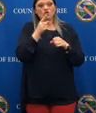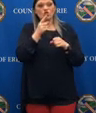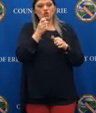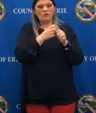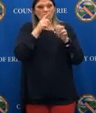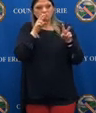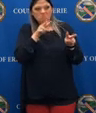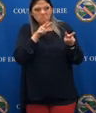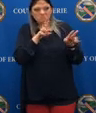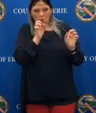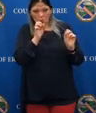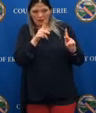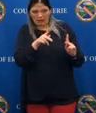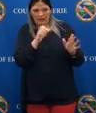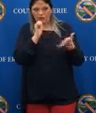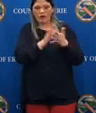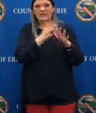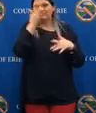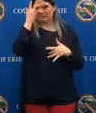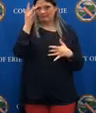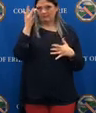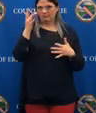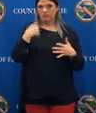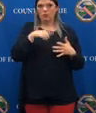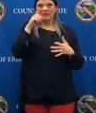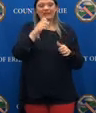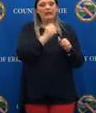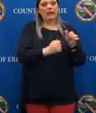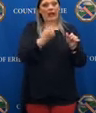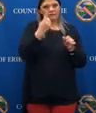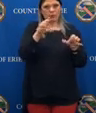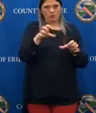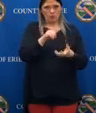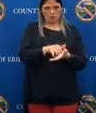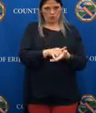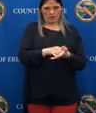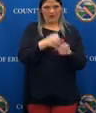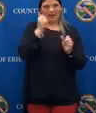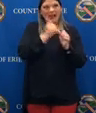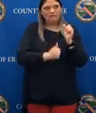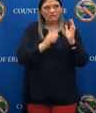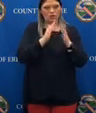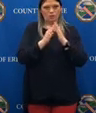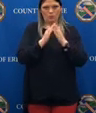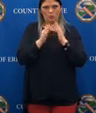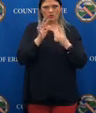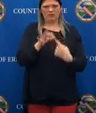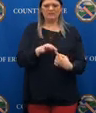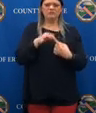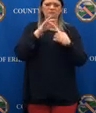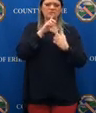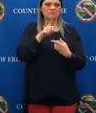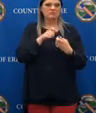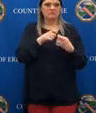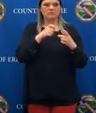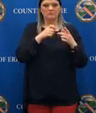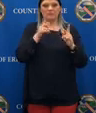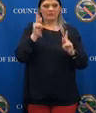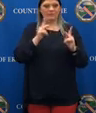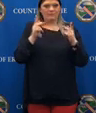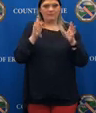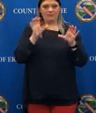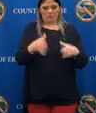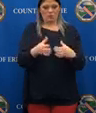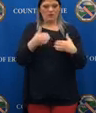they're okay, that they're not getting ill. And we need everybody to do that in every community, and especially the community that has our most